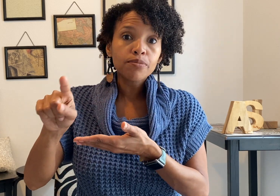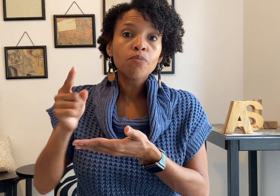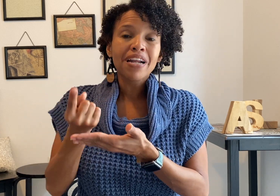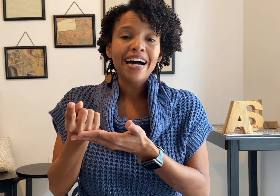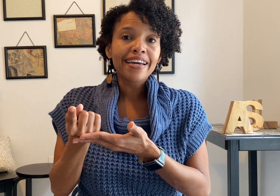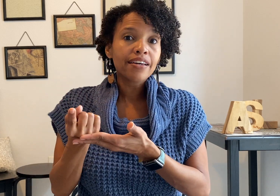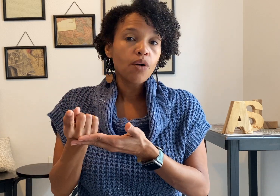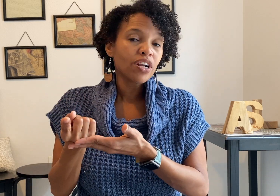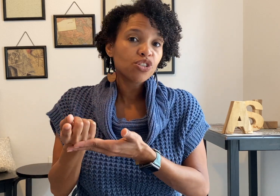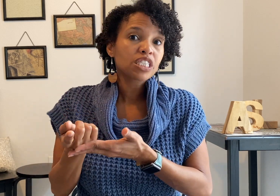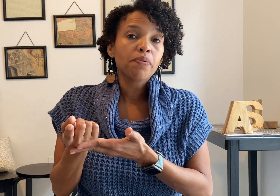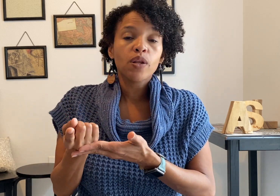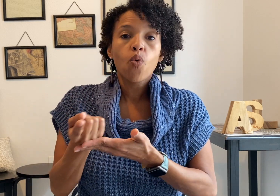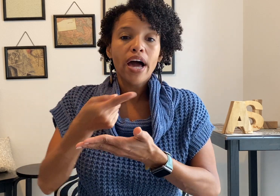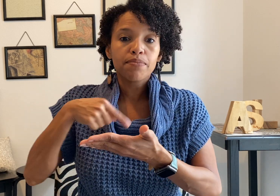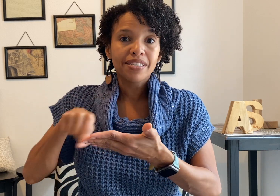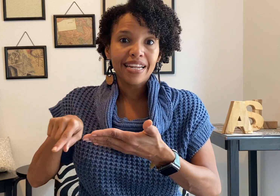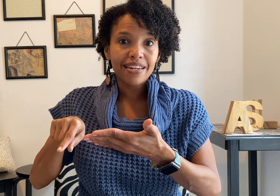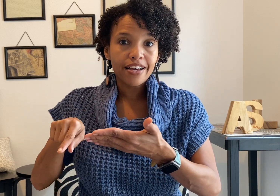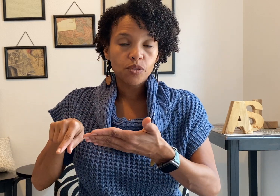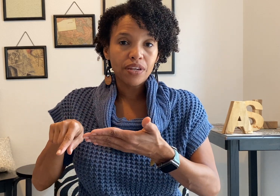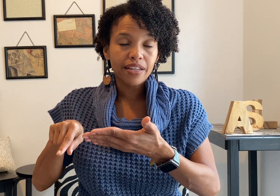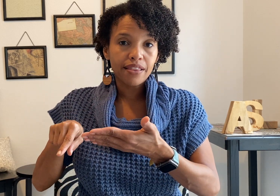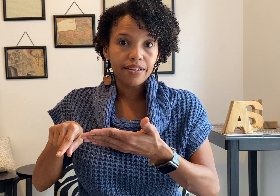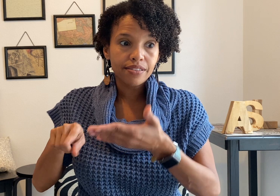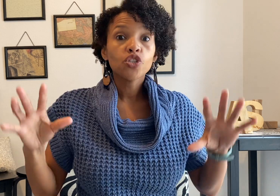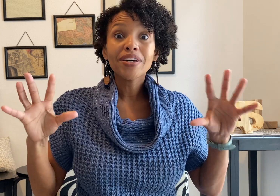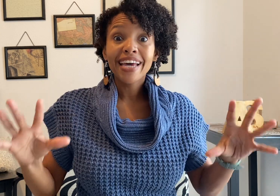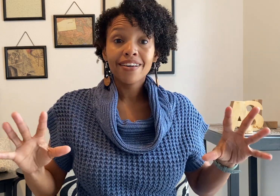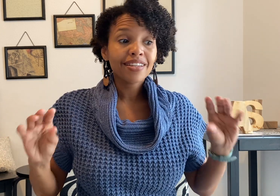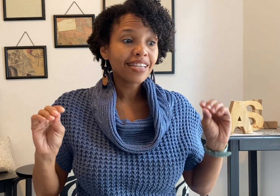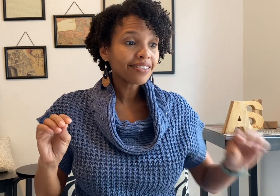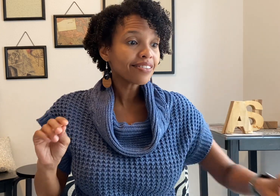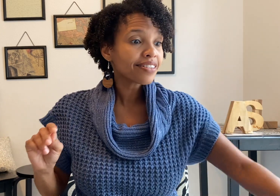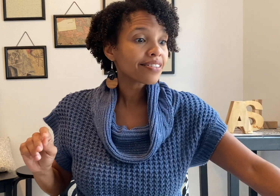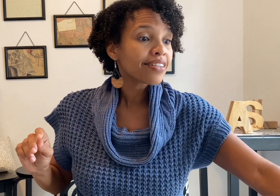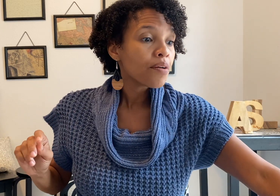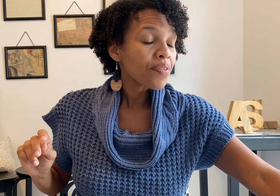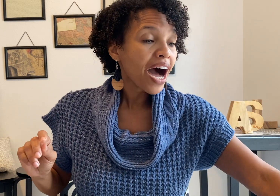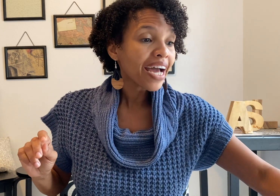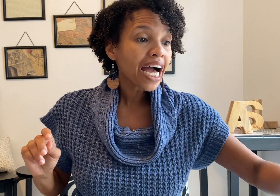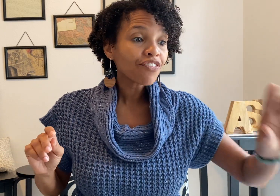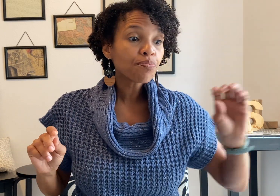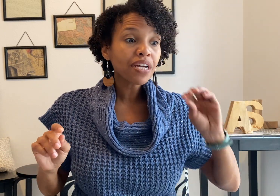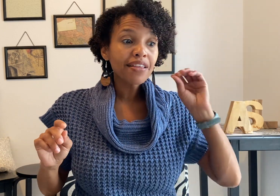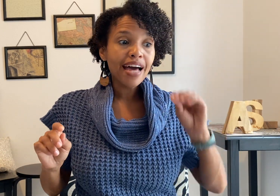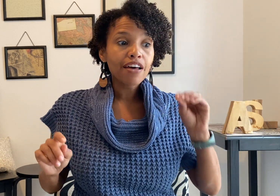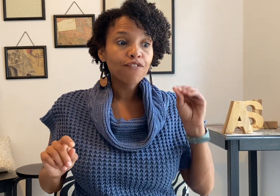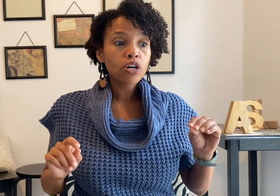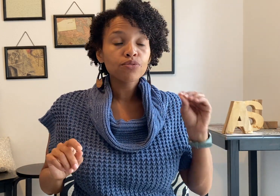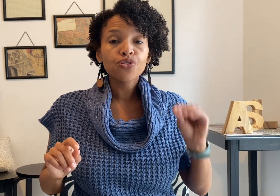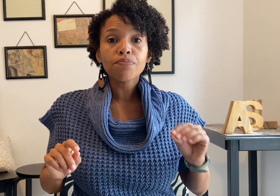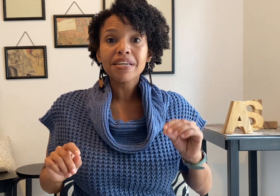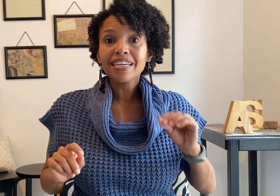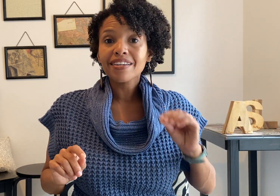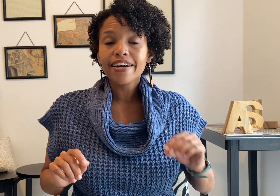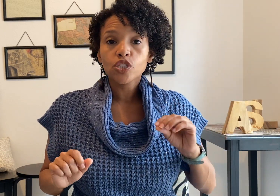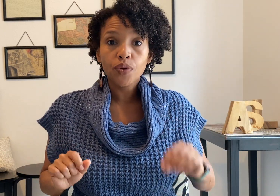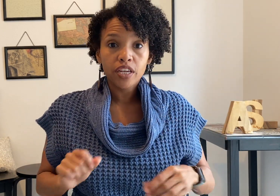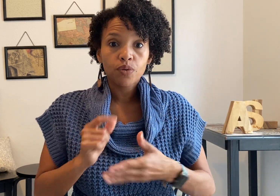but I wanted to explain why I'm signing next week like this. So again, the sentence is, I have to bring that form to the meeting next week. We're